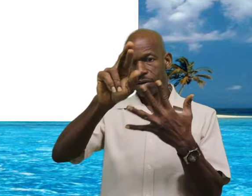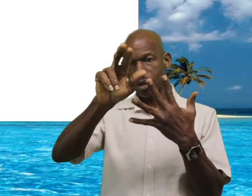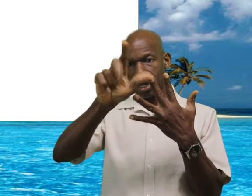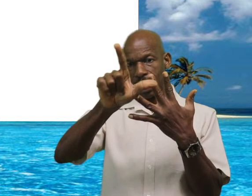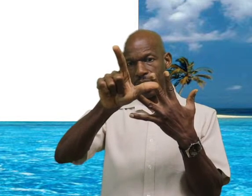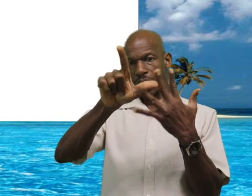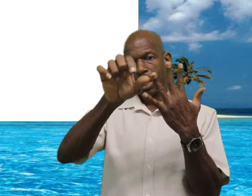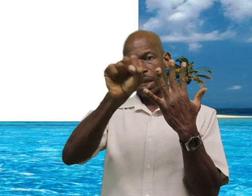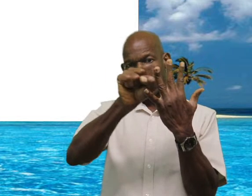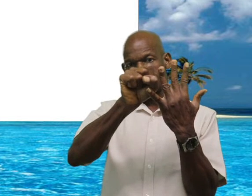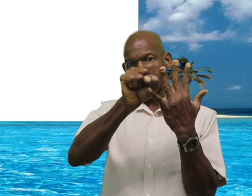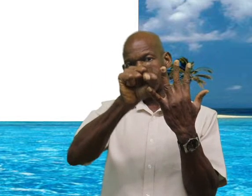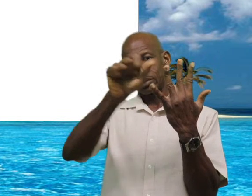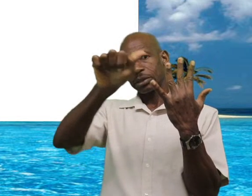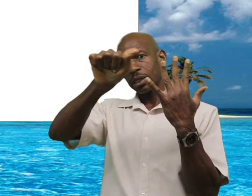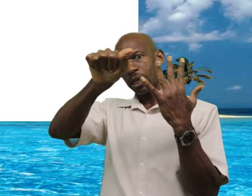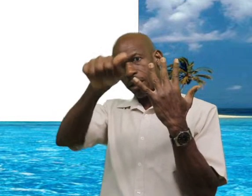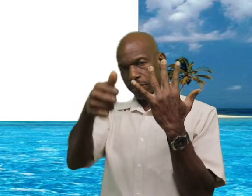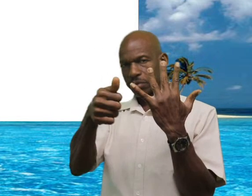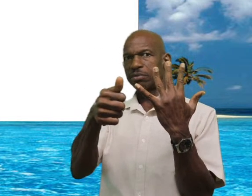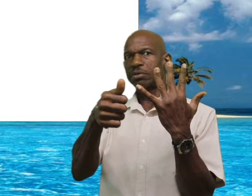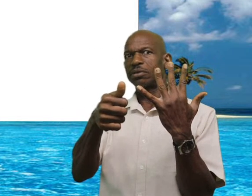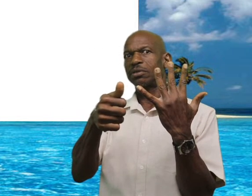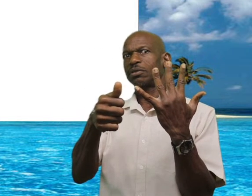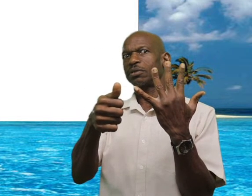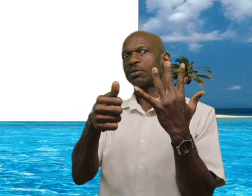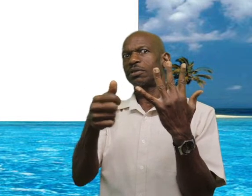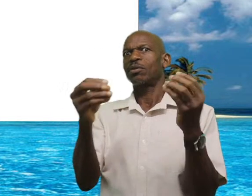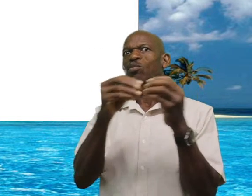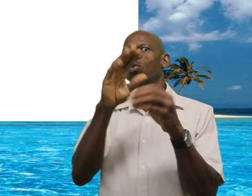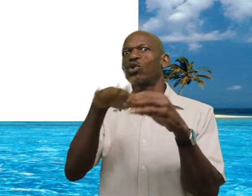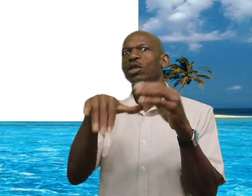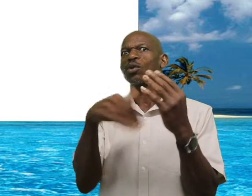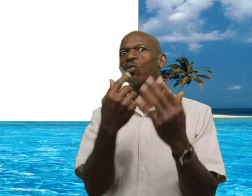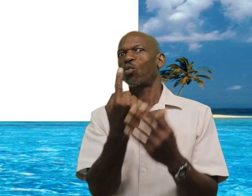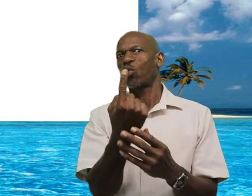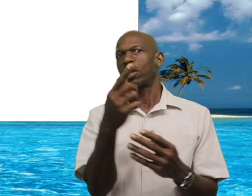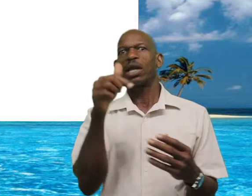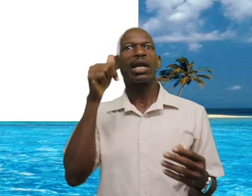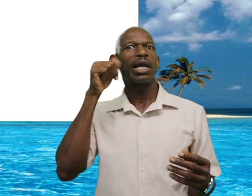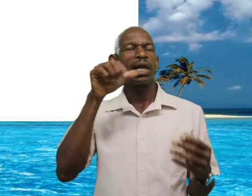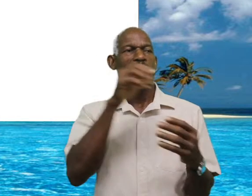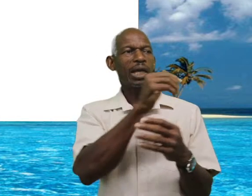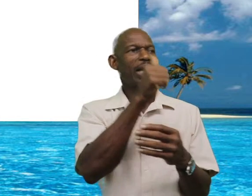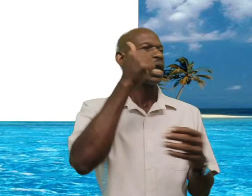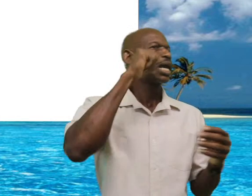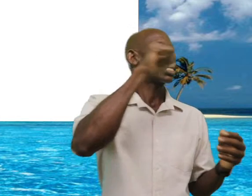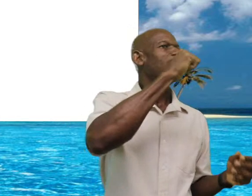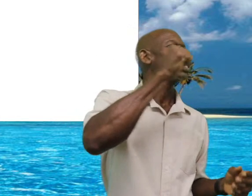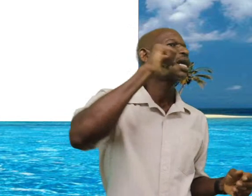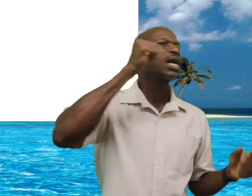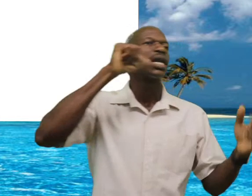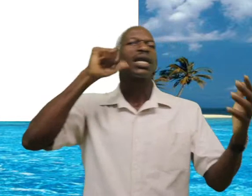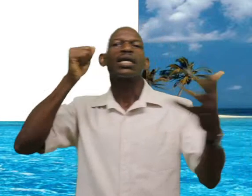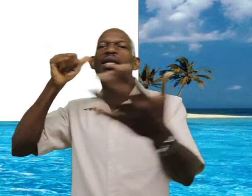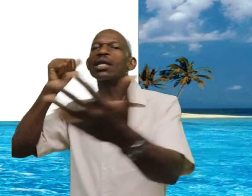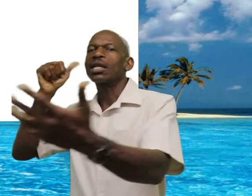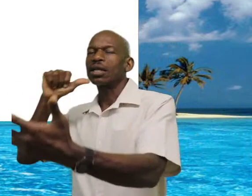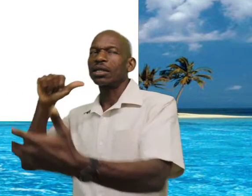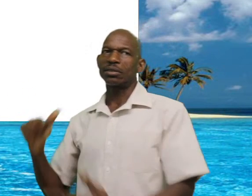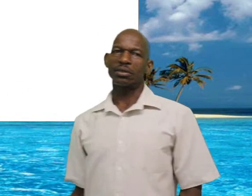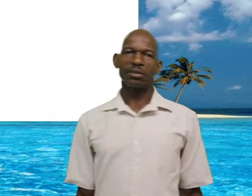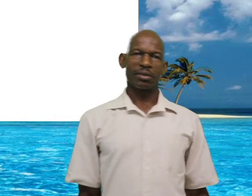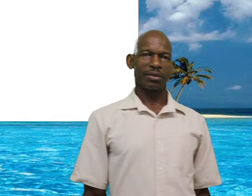plural? Okay, so you need to know this because it will help you to write your sentences properly and your